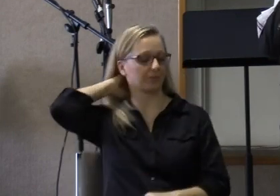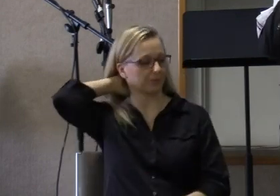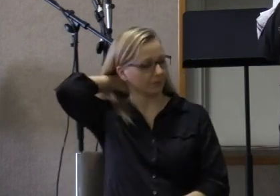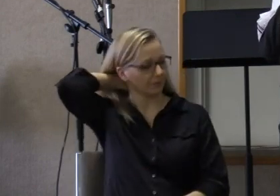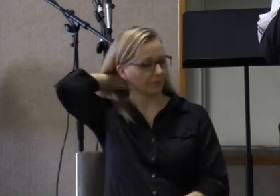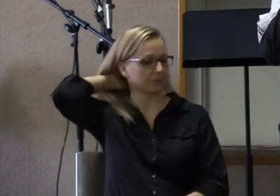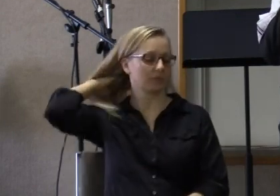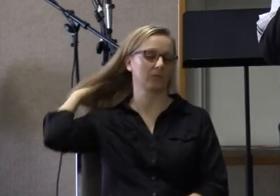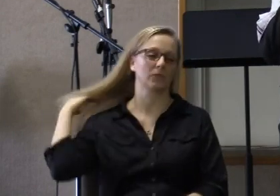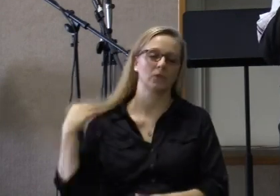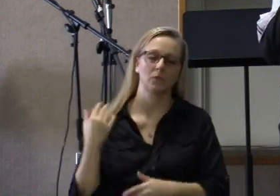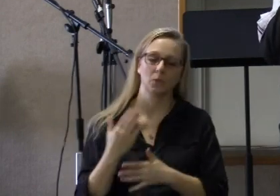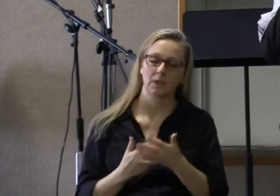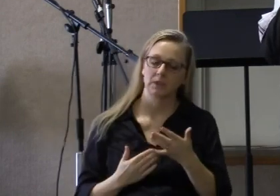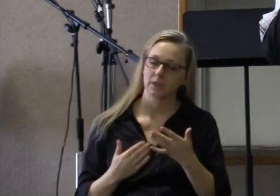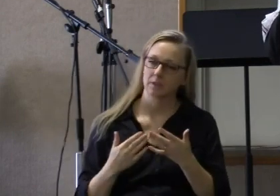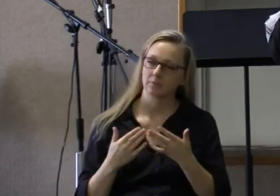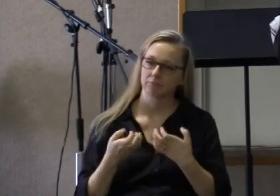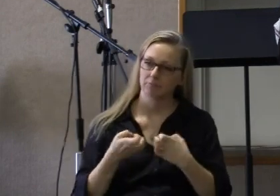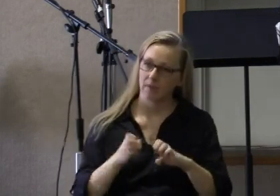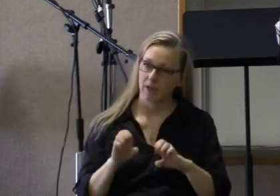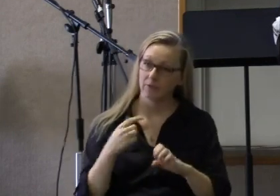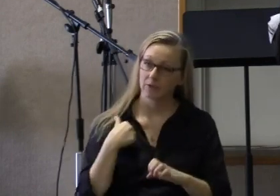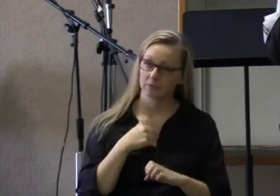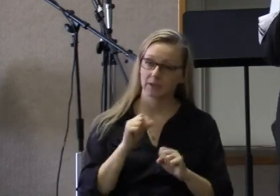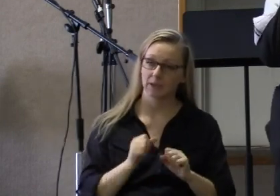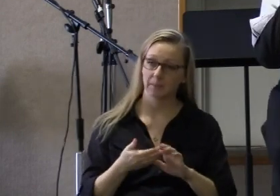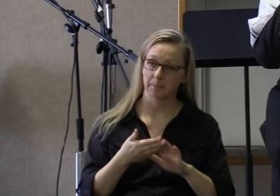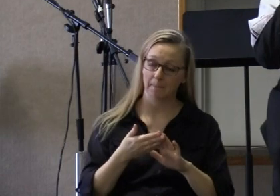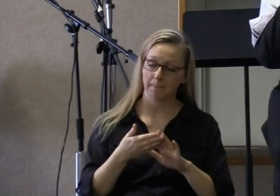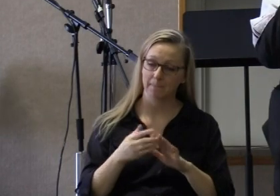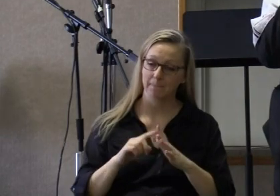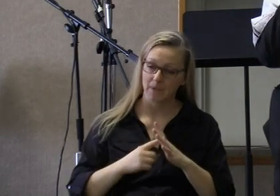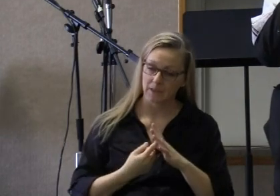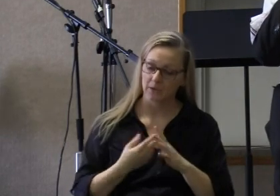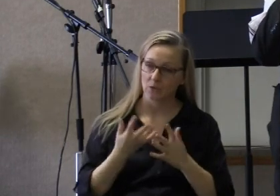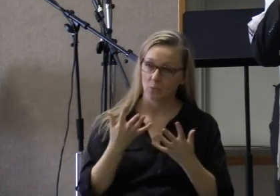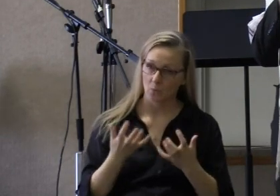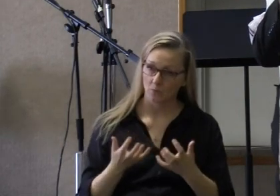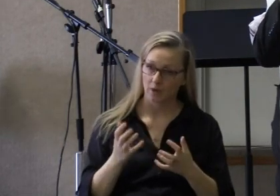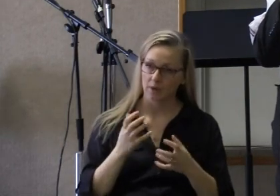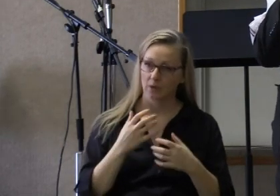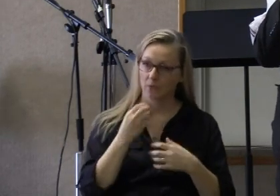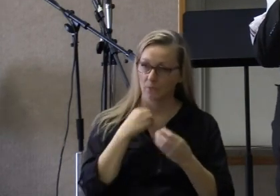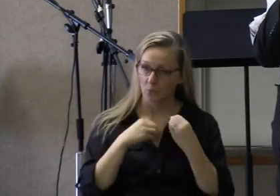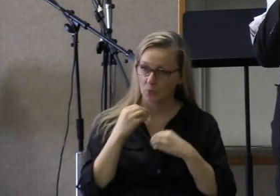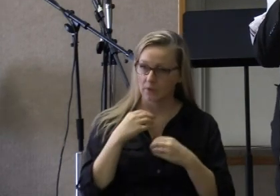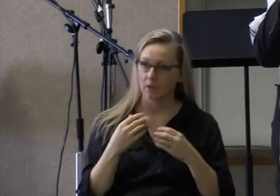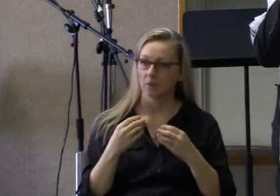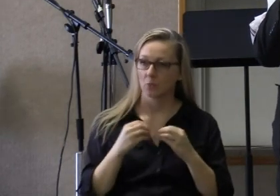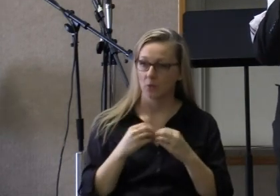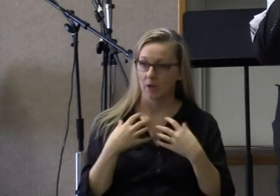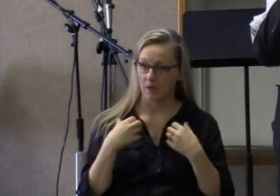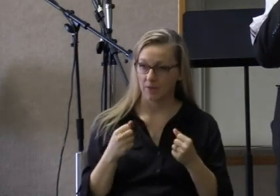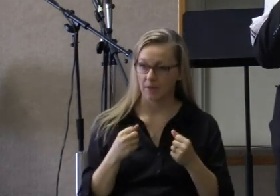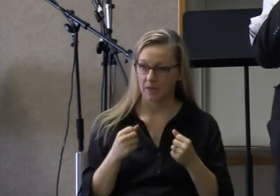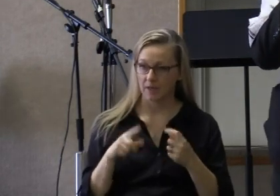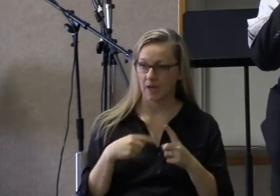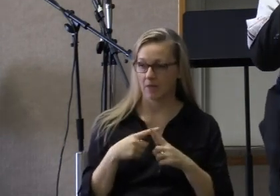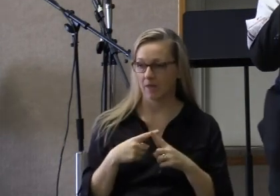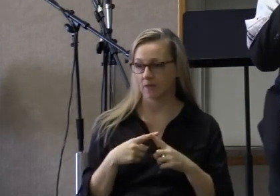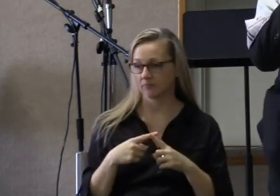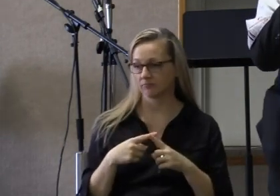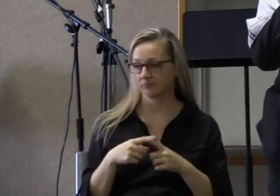In any case, with some effort, we can begin to want foods that are healthier and dislike foods that are unhealthier. It